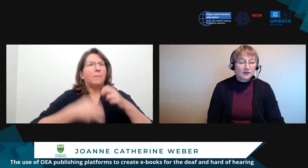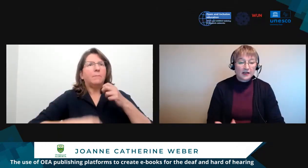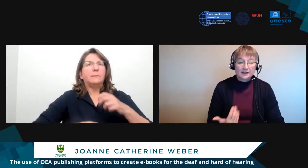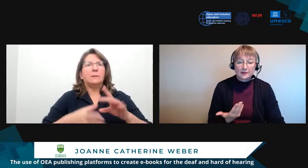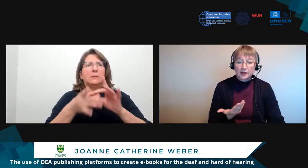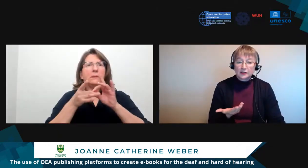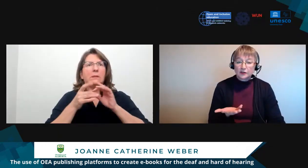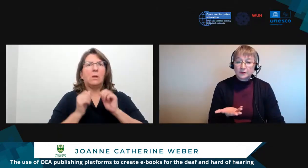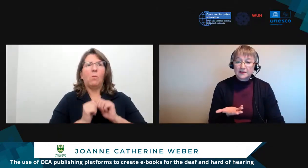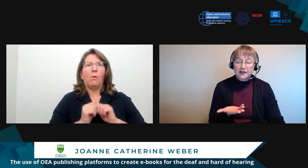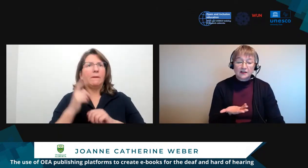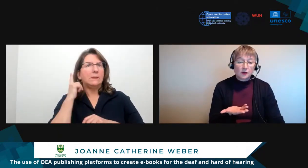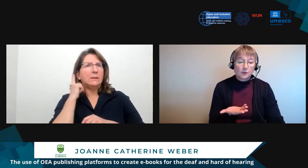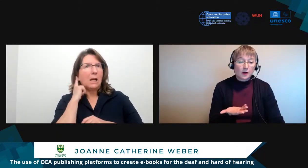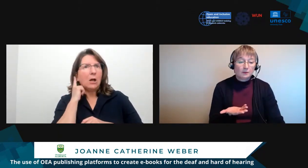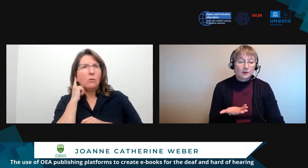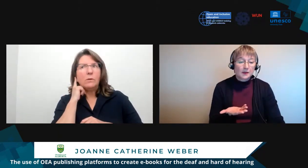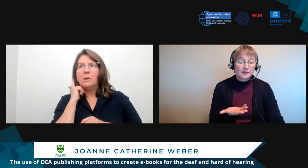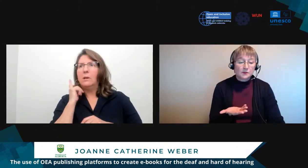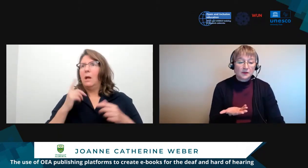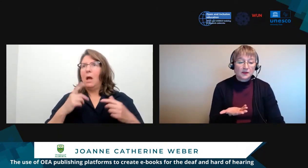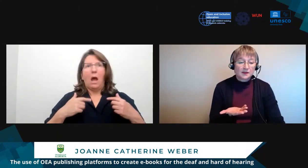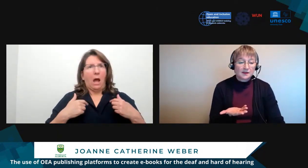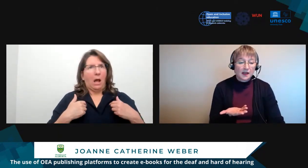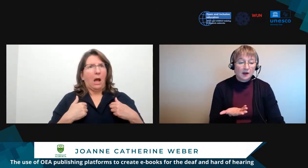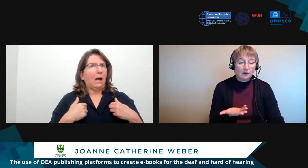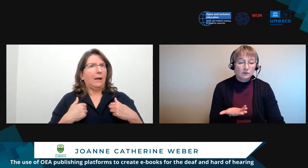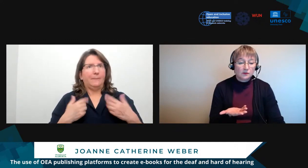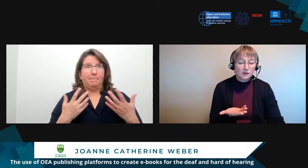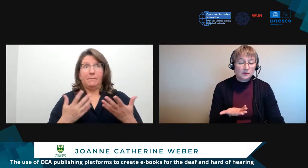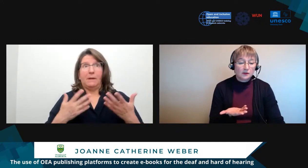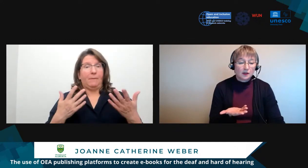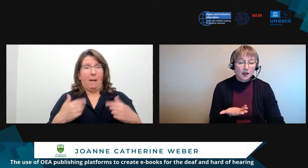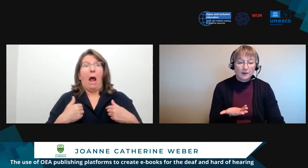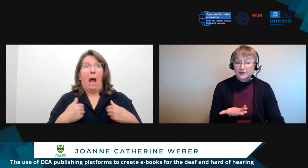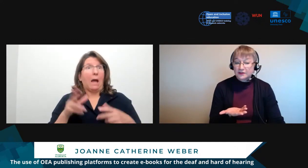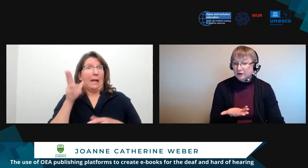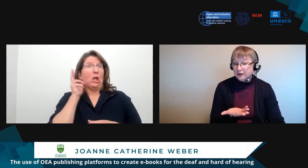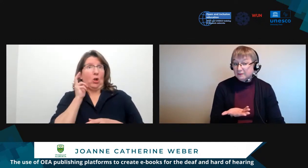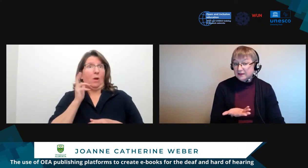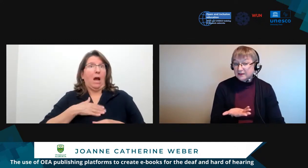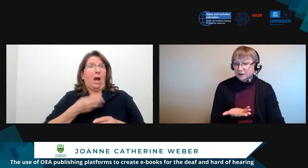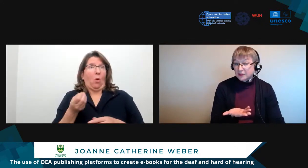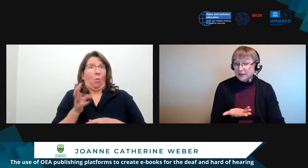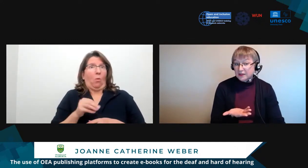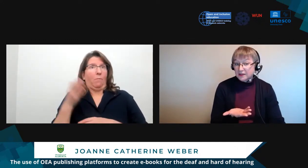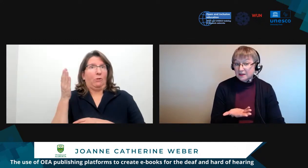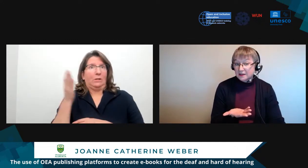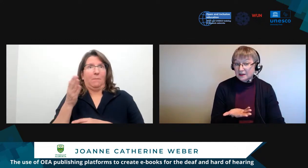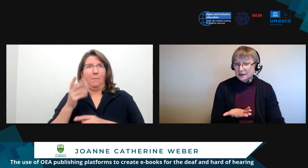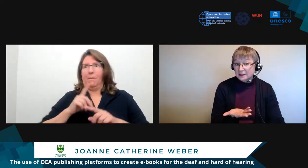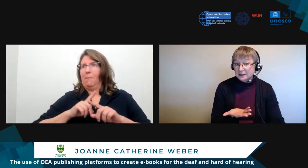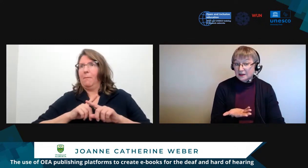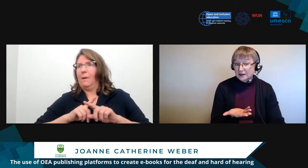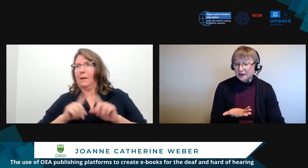I apologize. I'm not sure what the technical problem is with the sound. I'm sharing my